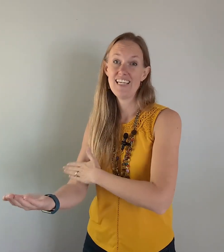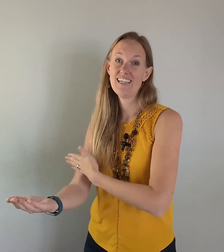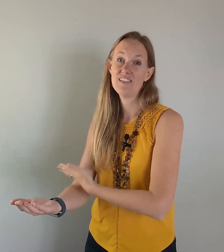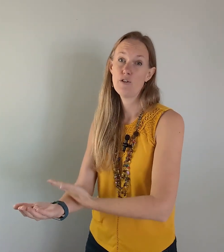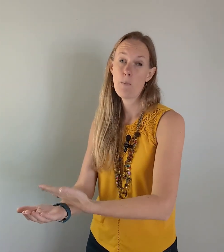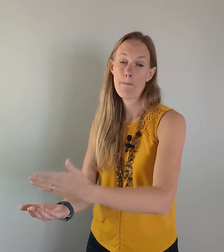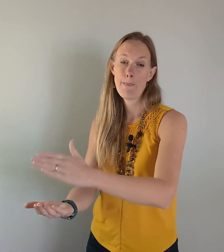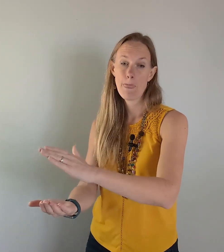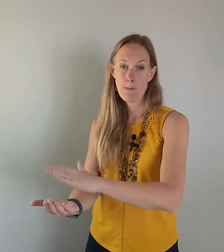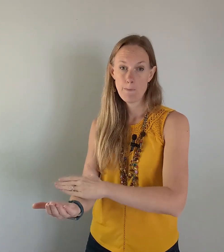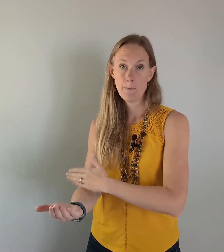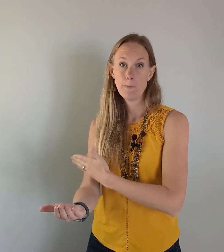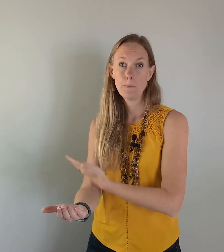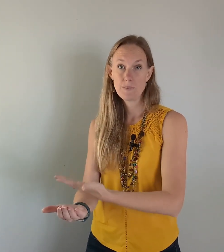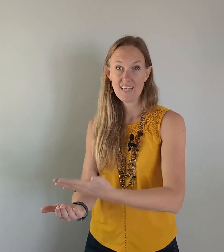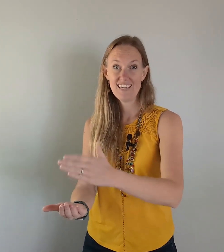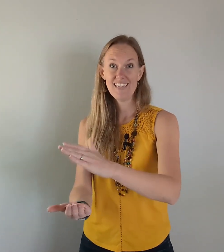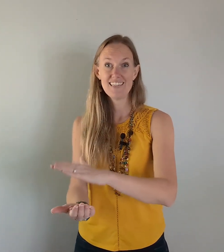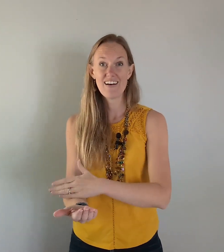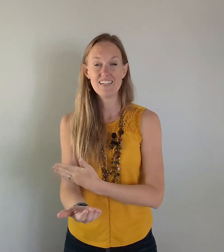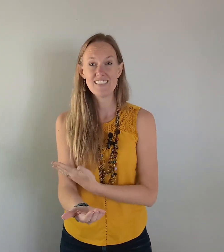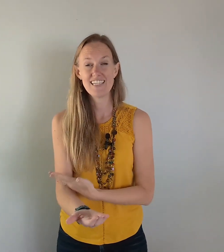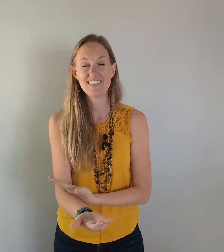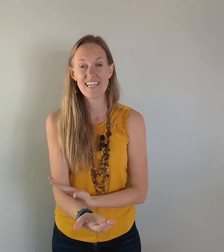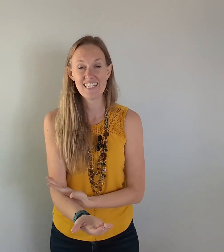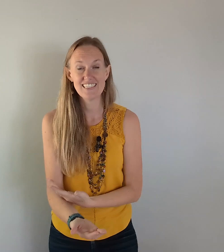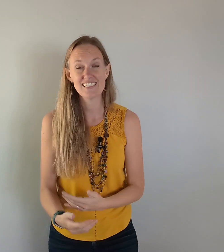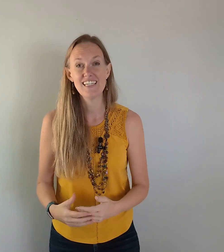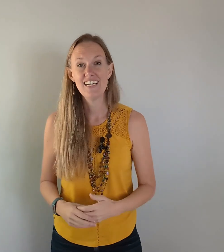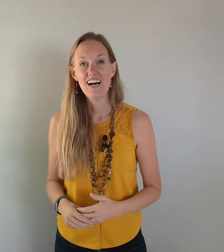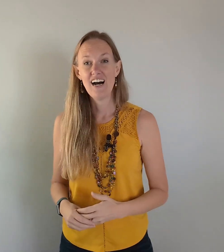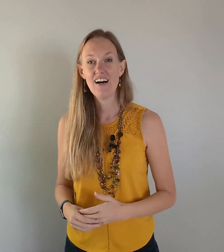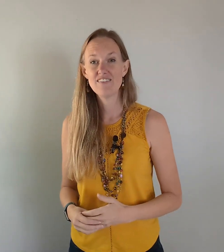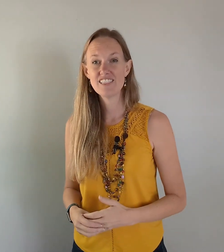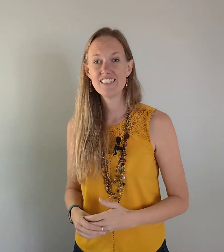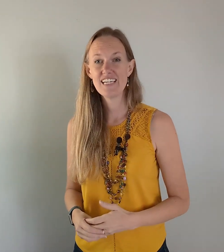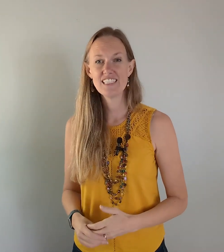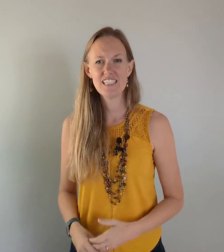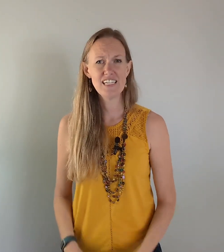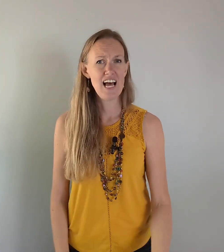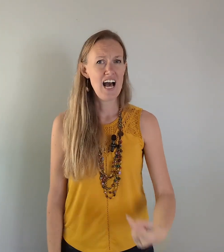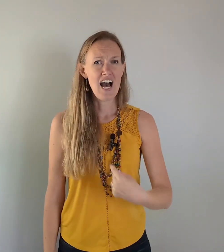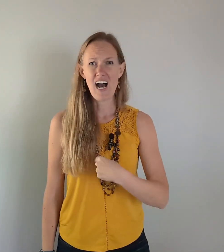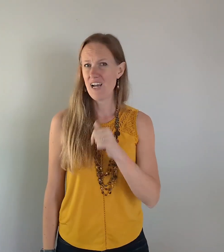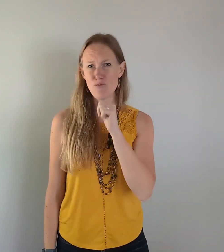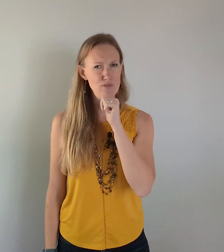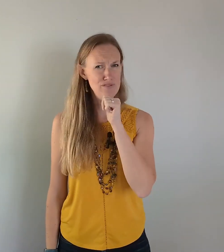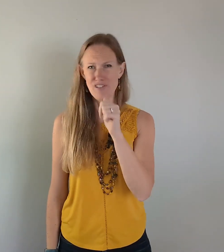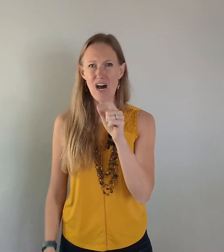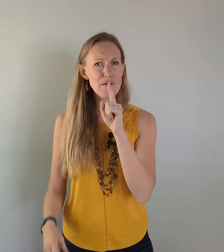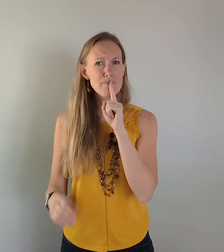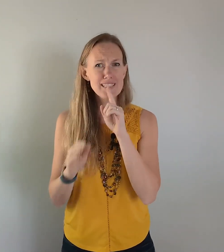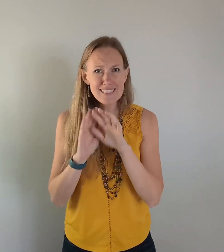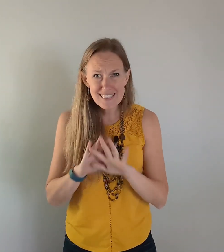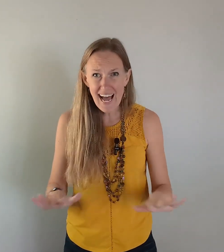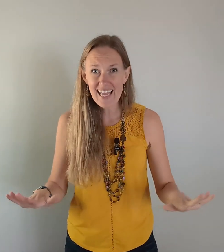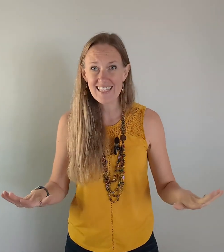sing. Okay, and now on to that second verse section. I will not be